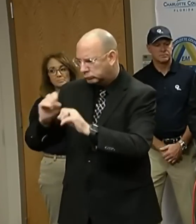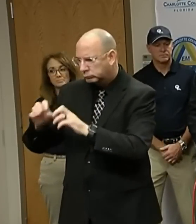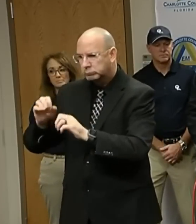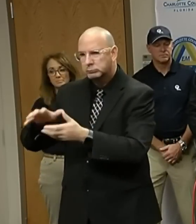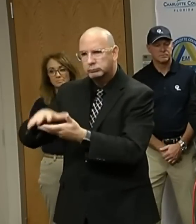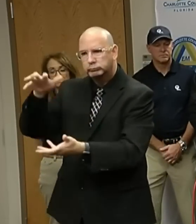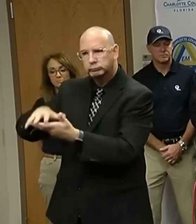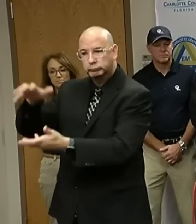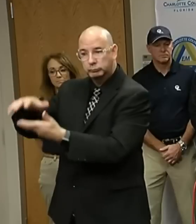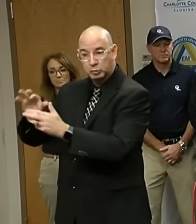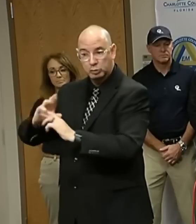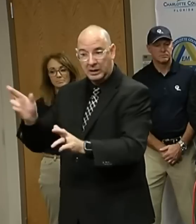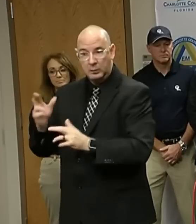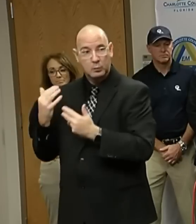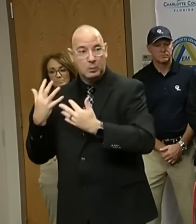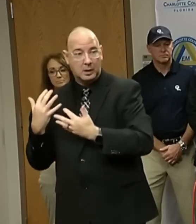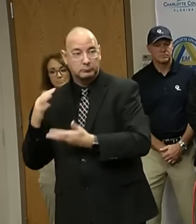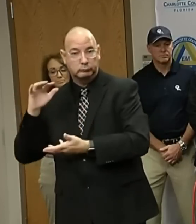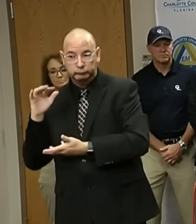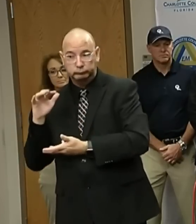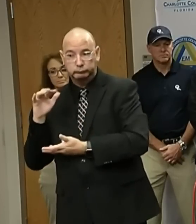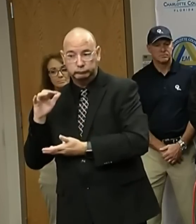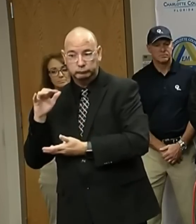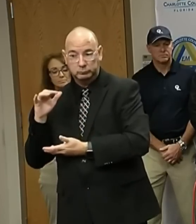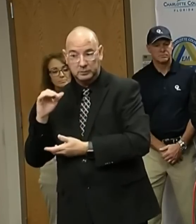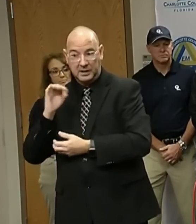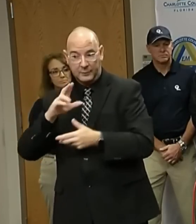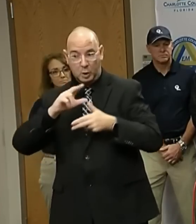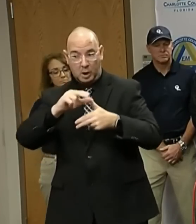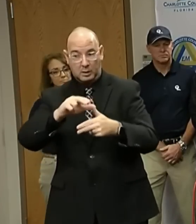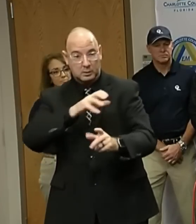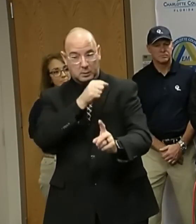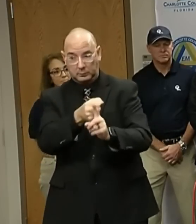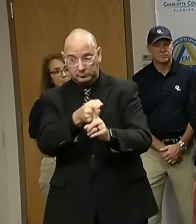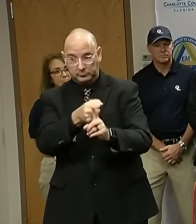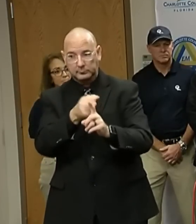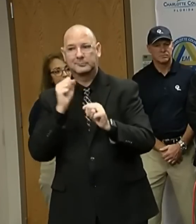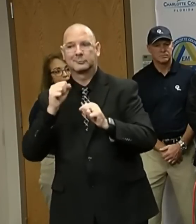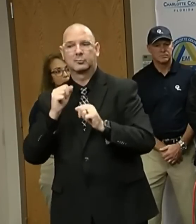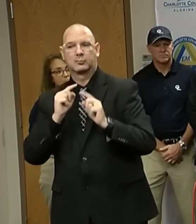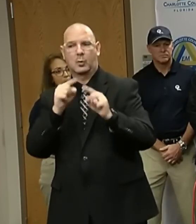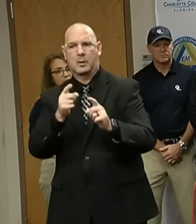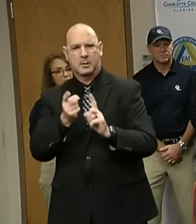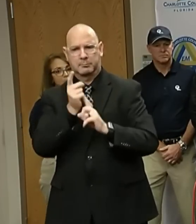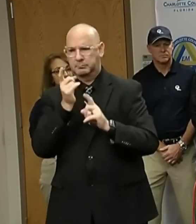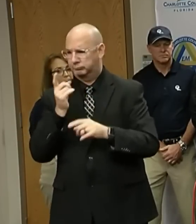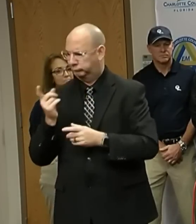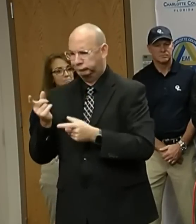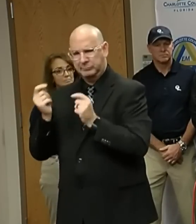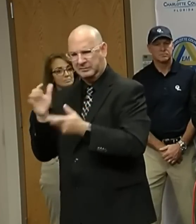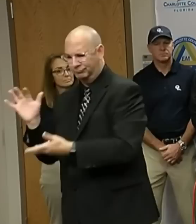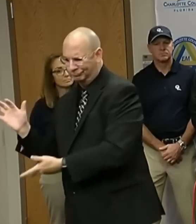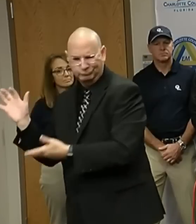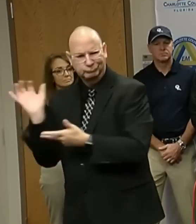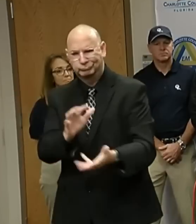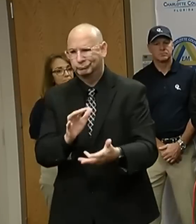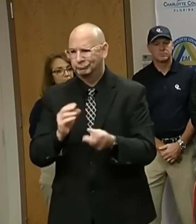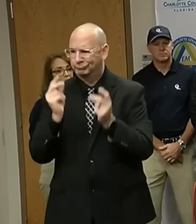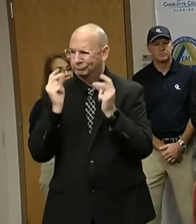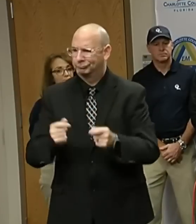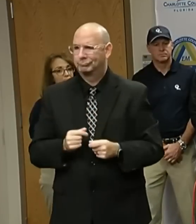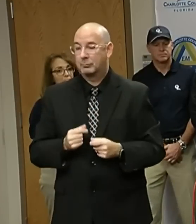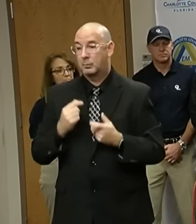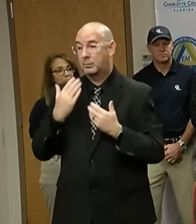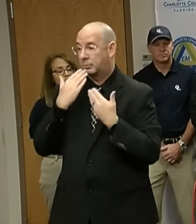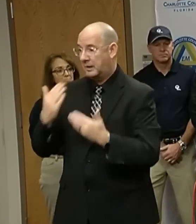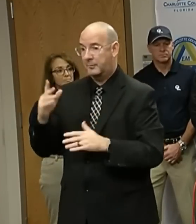critical infrastructure like power. And we were able to go meet with some of the linemen up in Lake City in North Florida, thank them. These are people coming